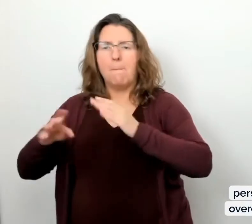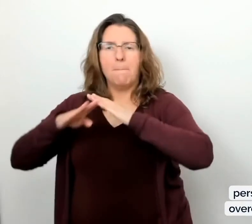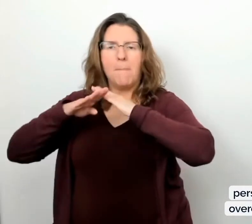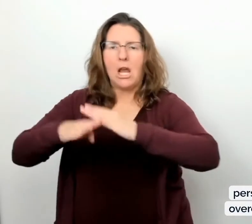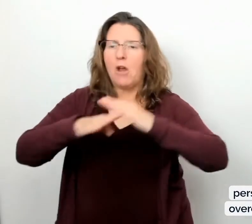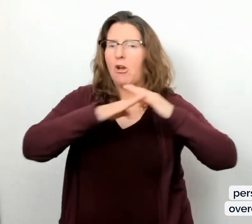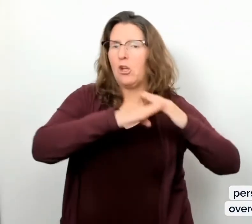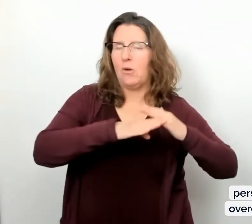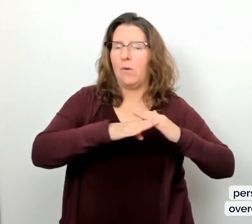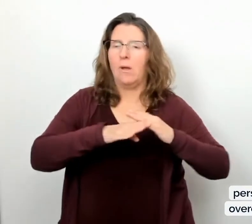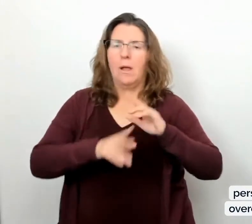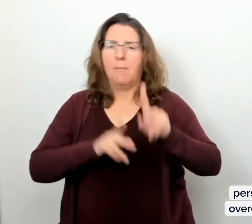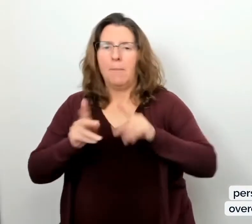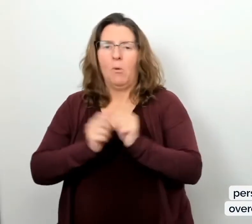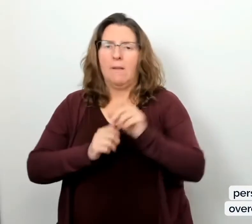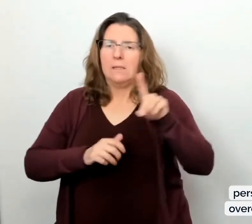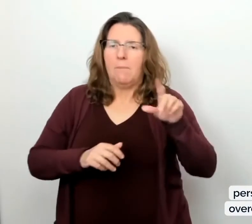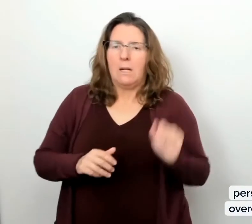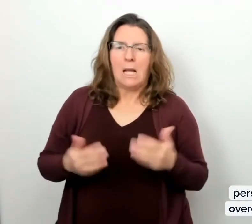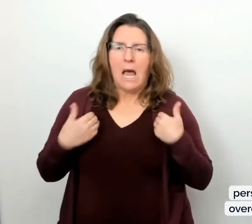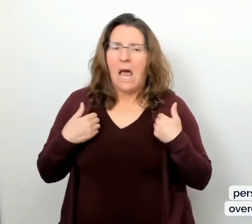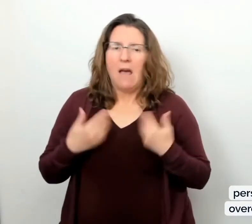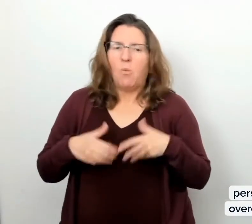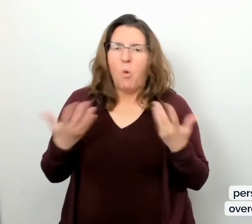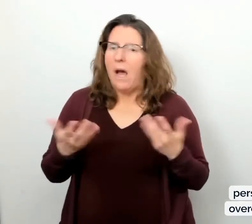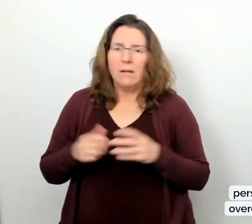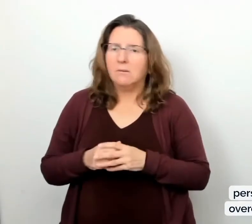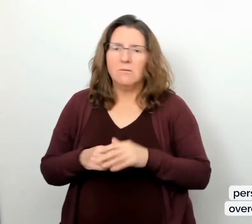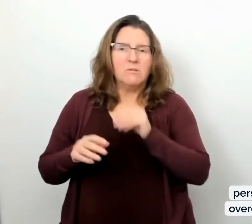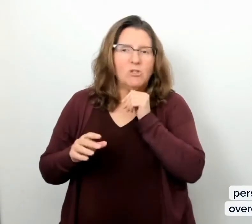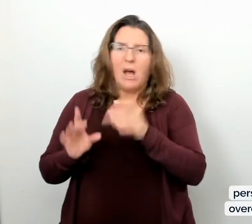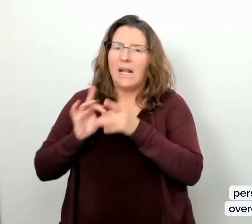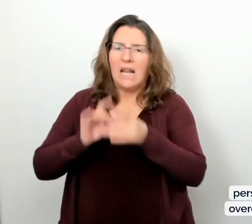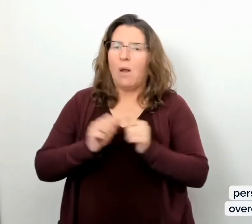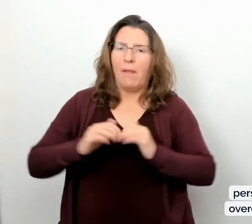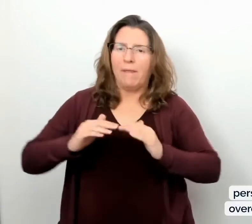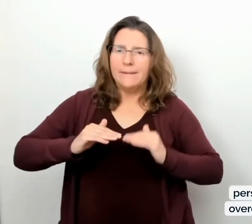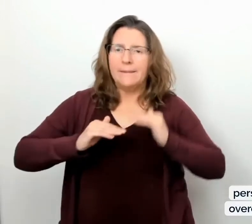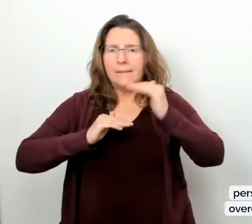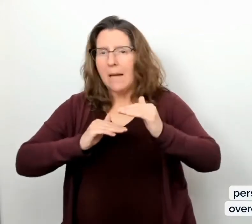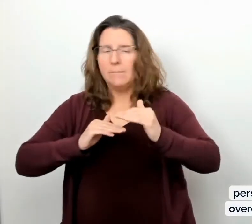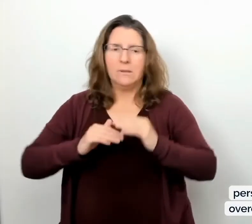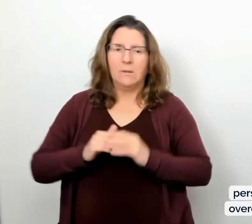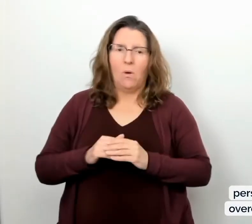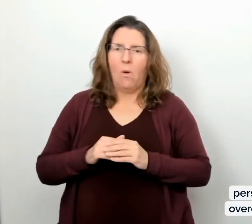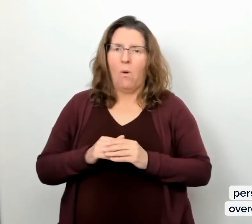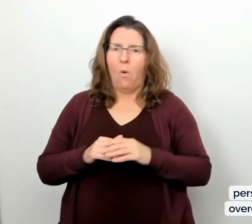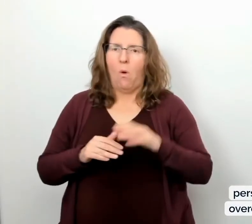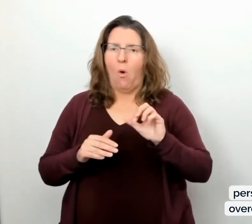The greatest barriers that persons with disabilities have to address have nothing to do with the inaccessibility of the physical